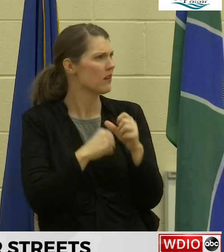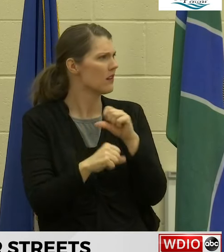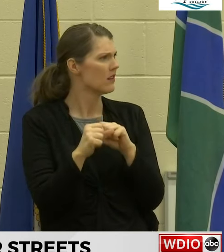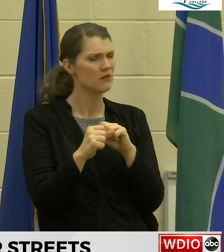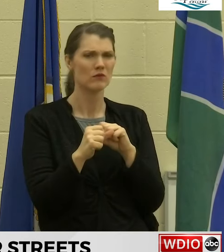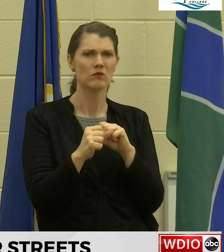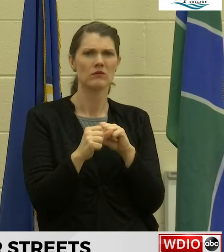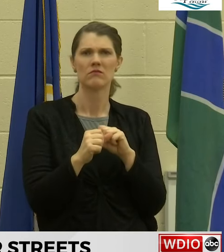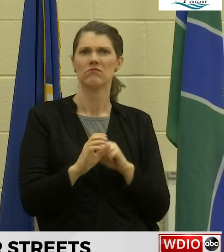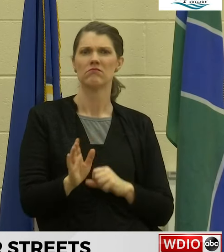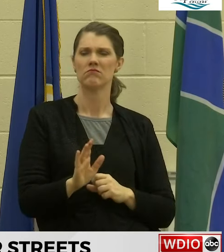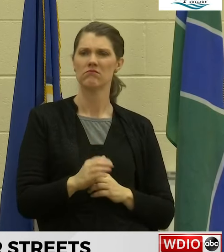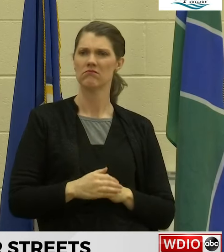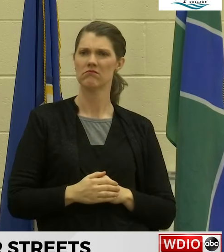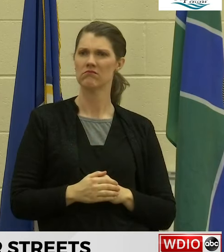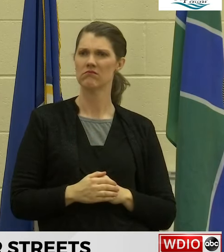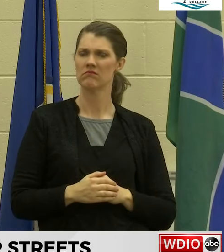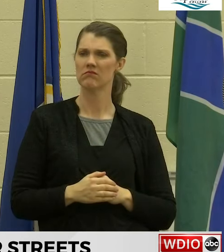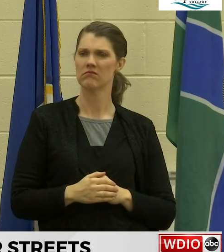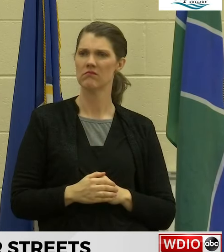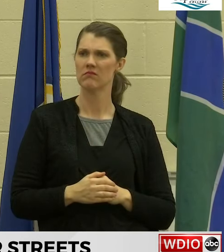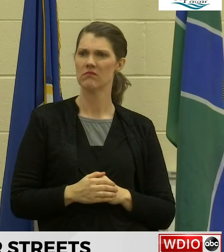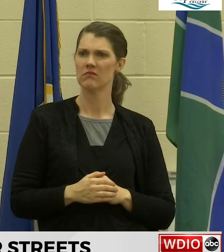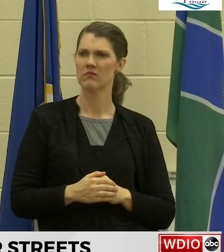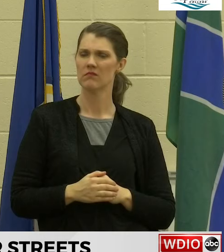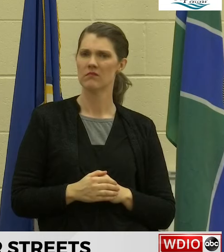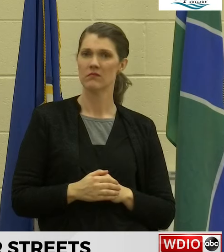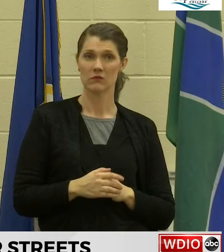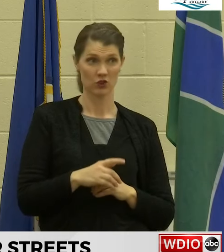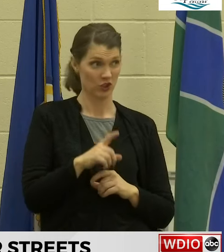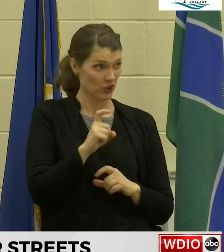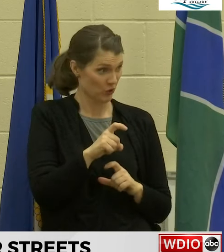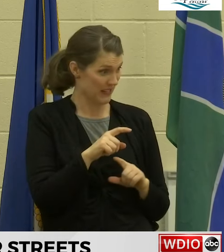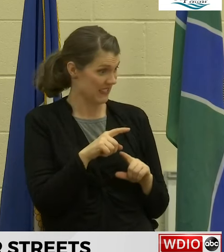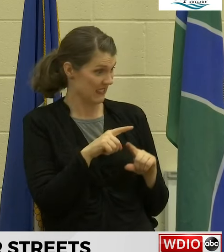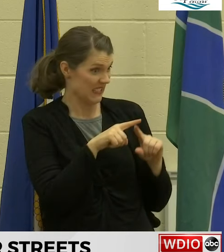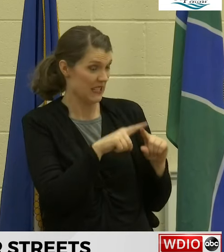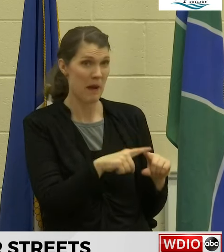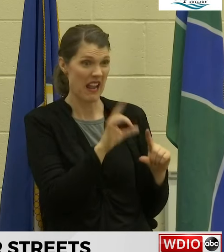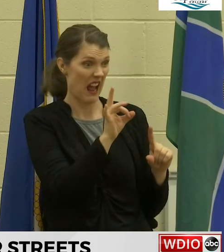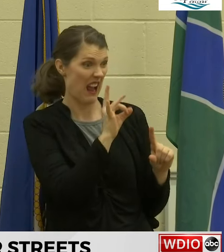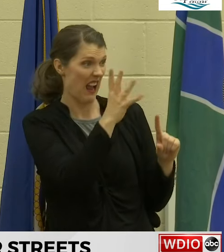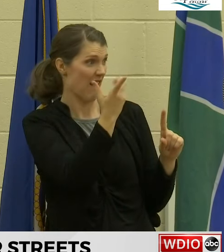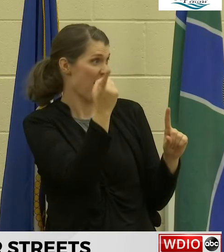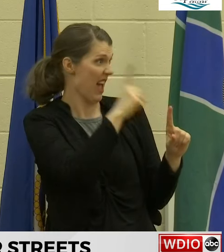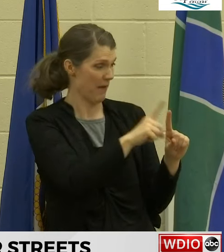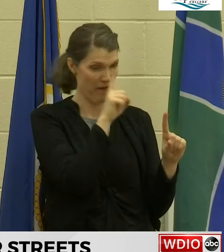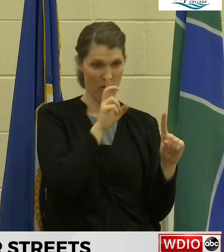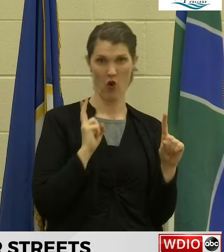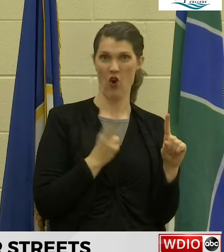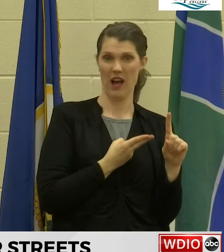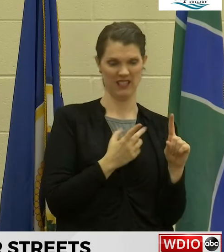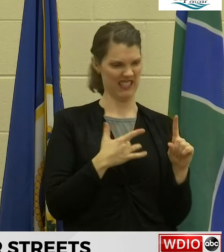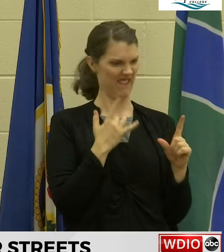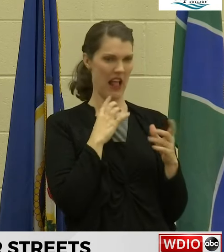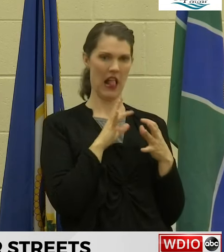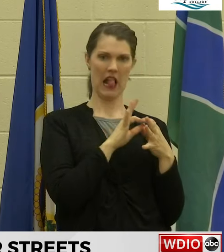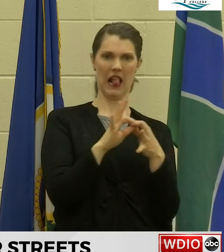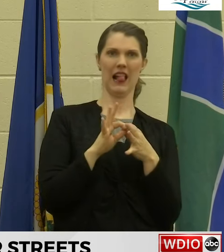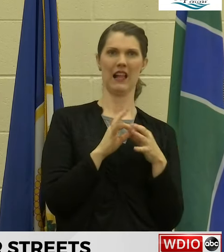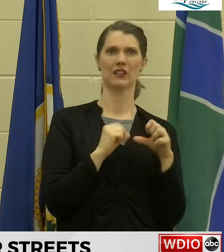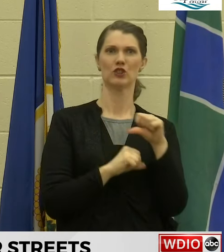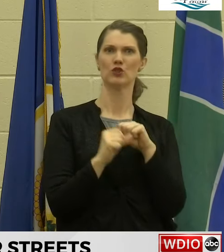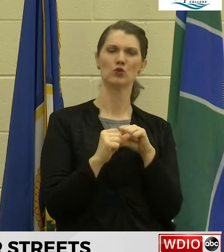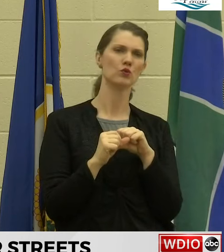another. We shouldn't have to rely on tragedy to reconnect and rediscover what makes us so